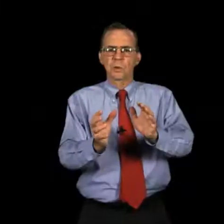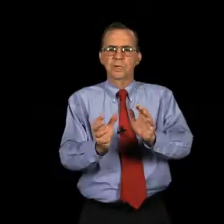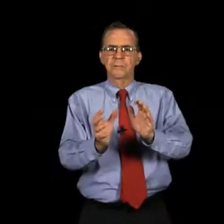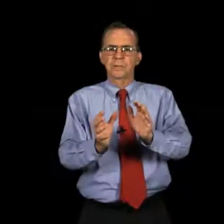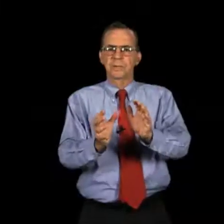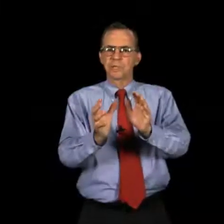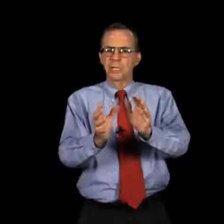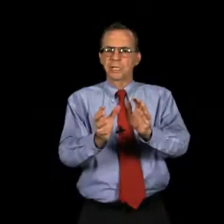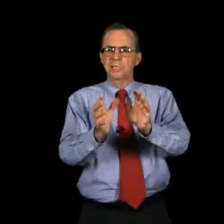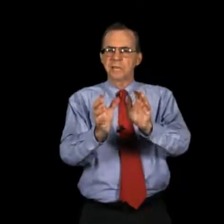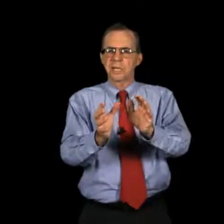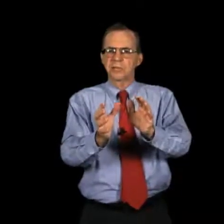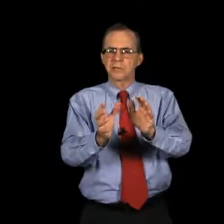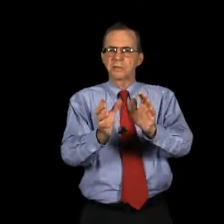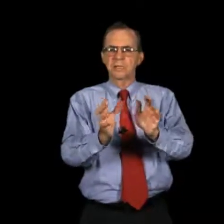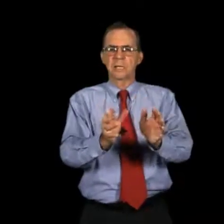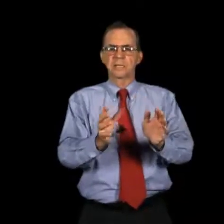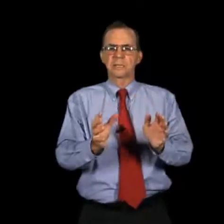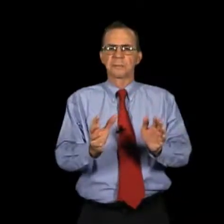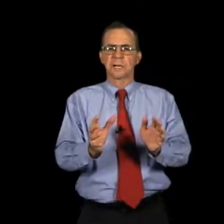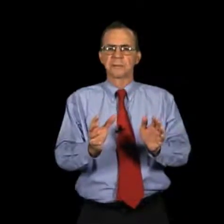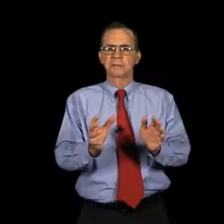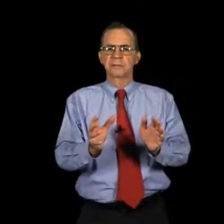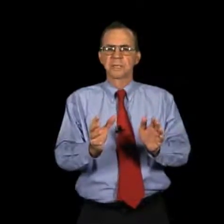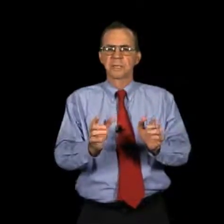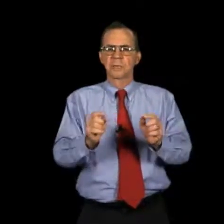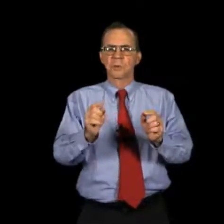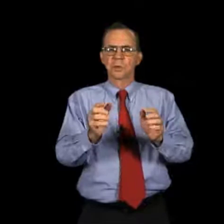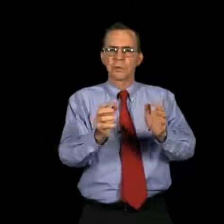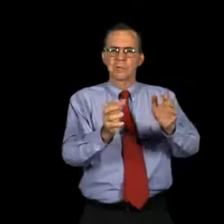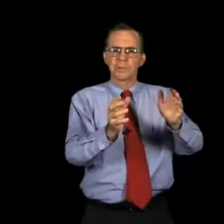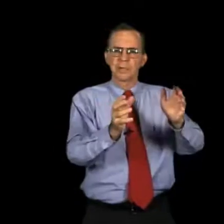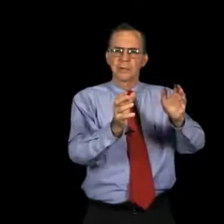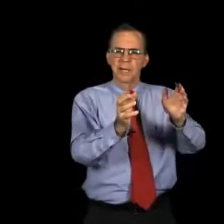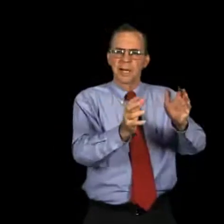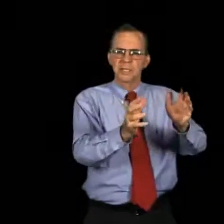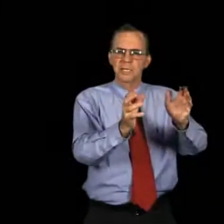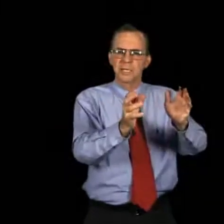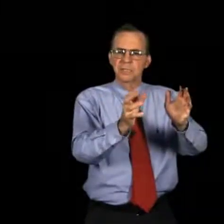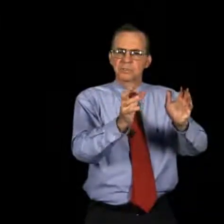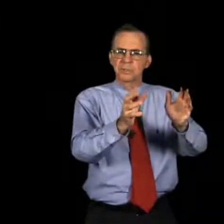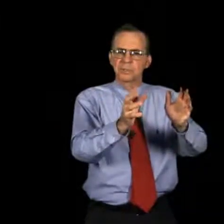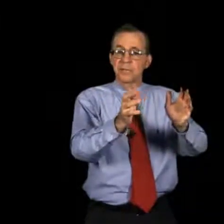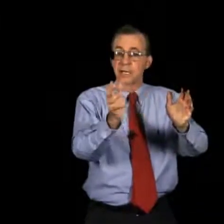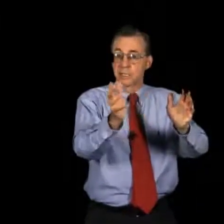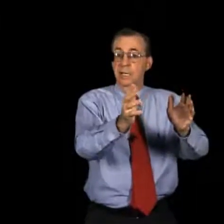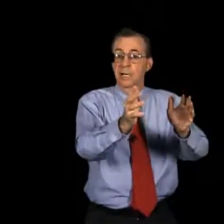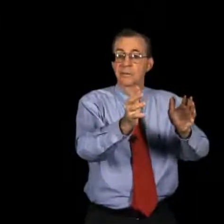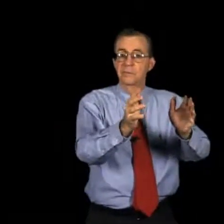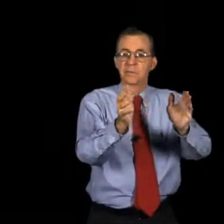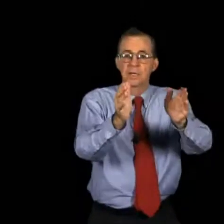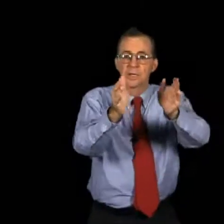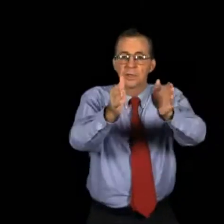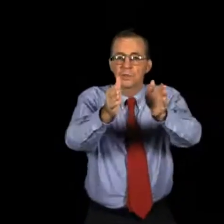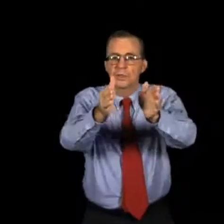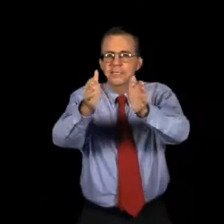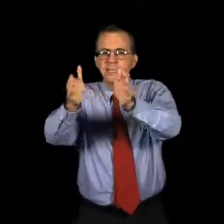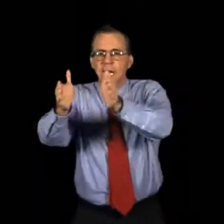to compare the chance of catching to the size of the pot. We're going to compare the odds against improving, that is the odds, to the